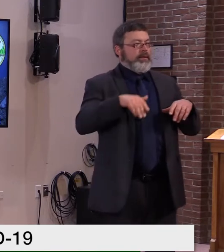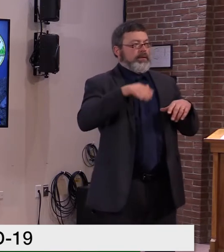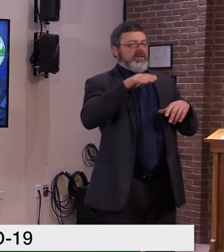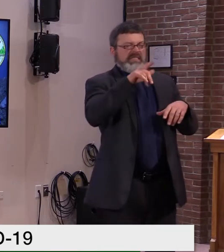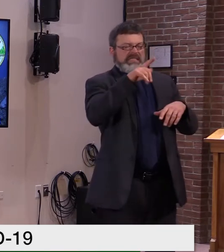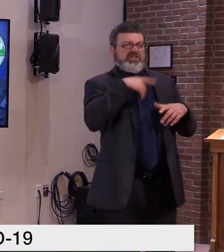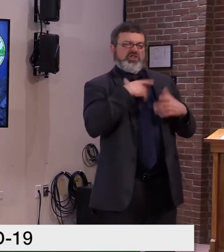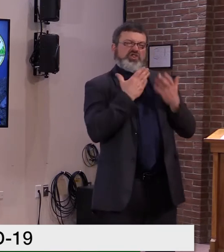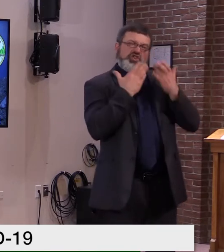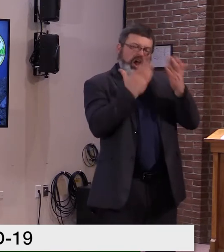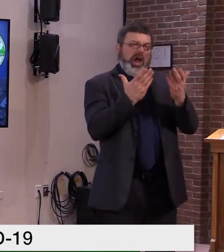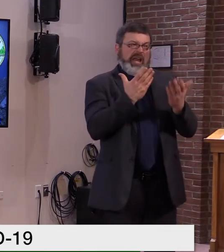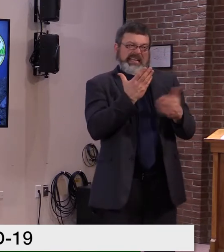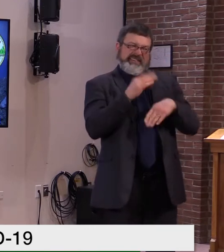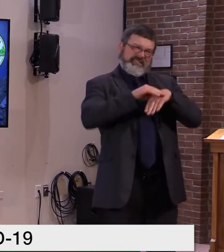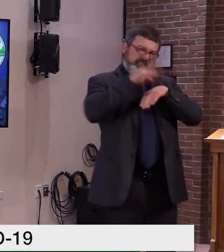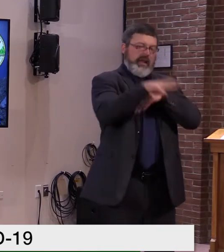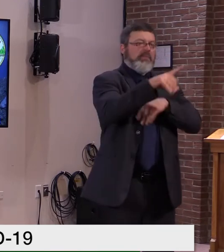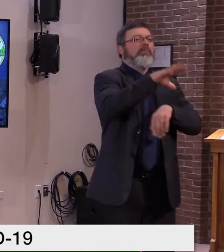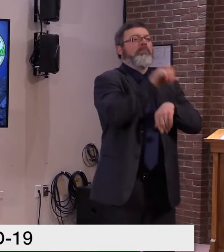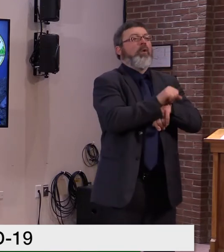Over the last 7 days, we've conducted